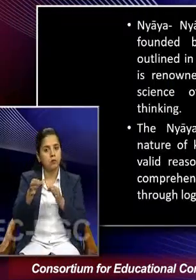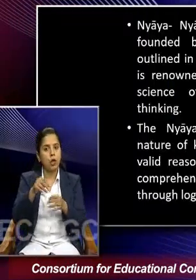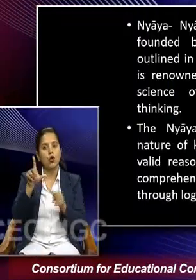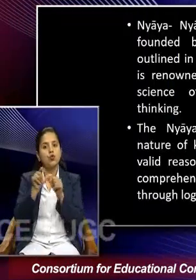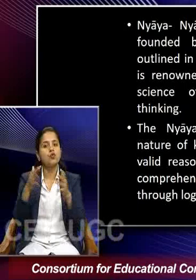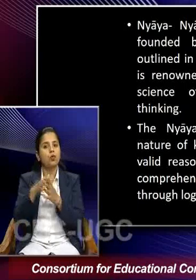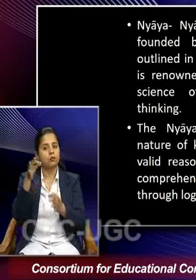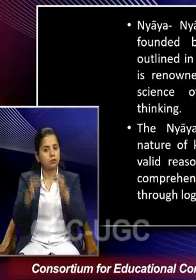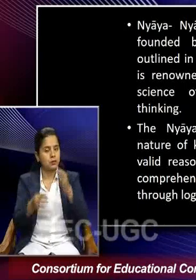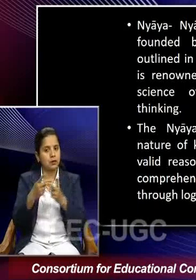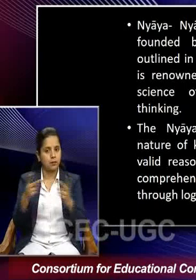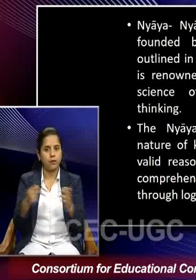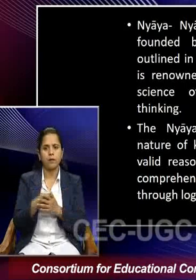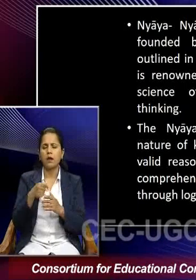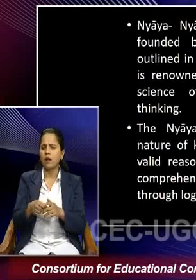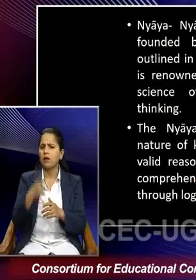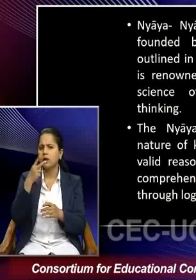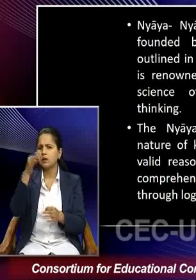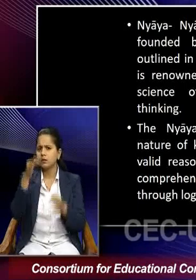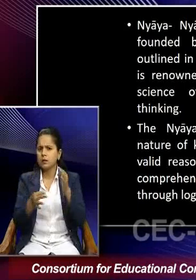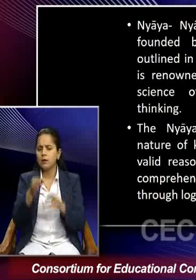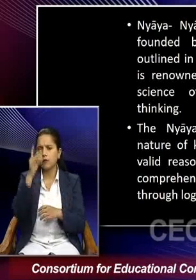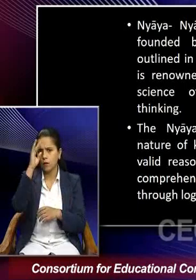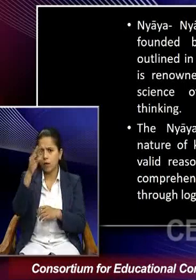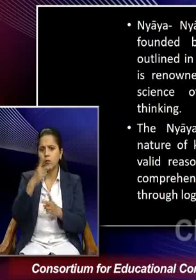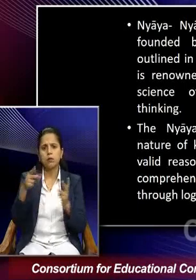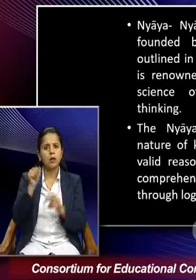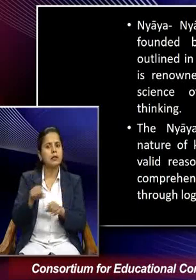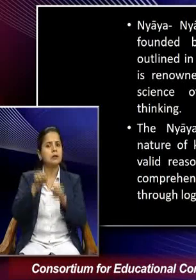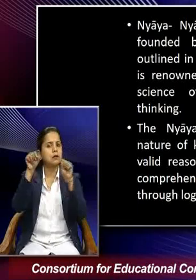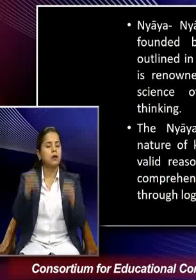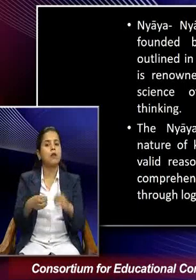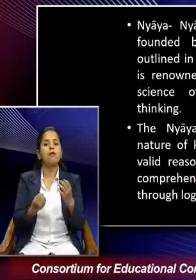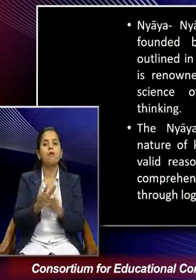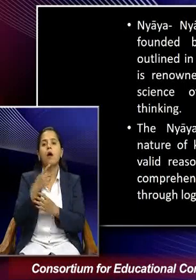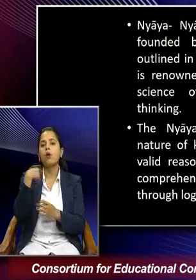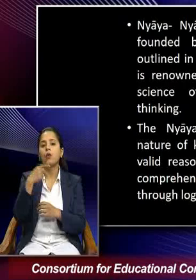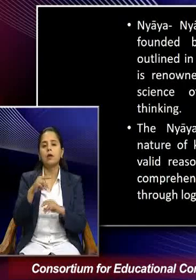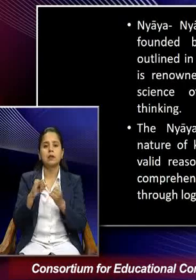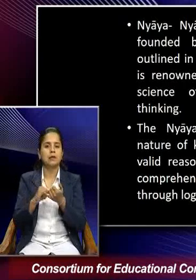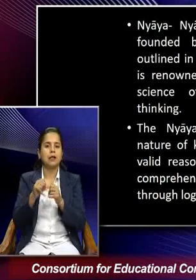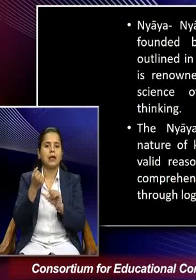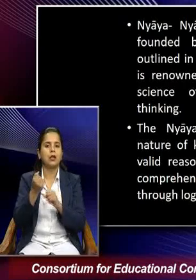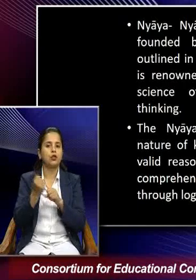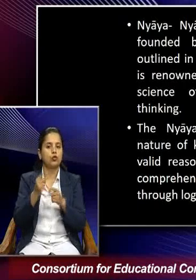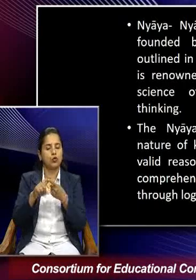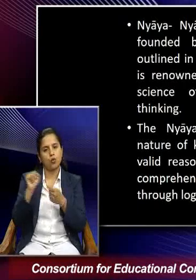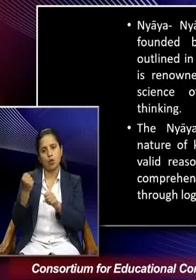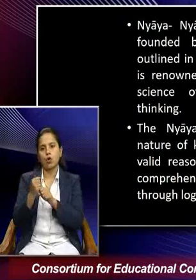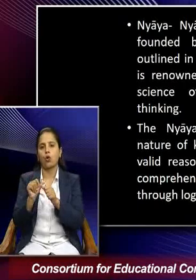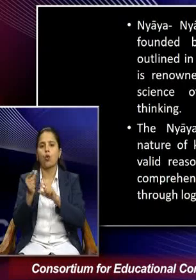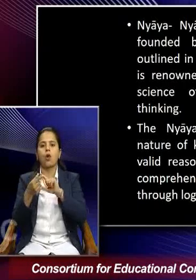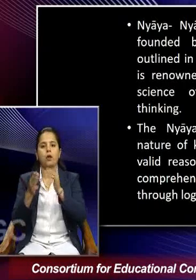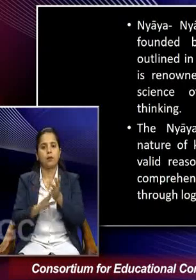Nyaya is a philosophical system founded by sage Gautama,